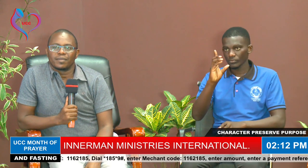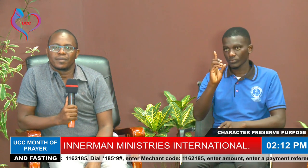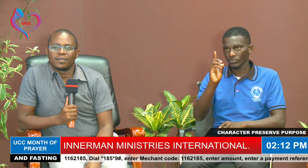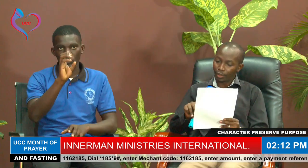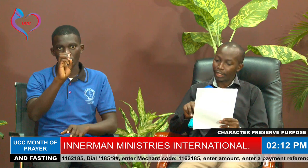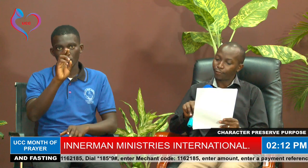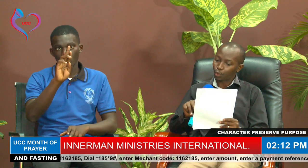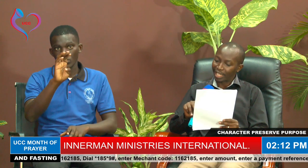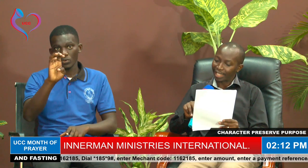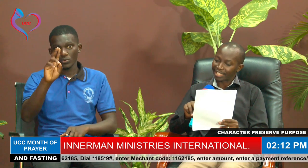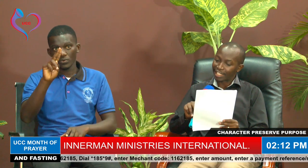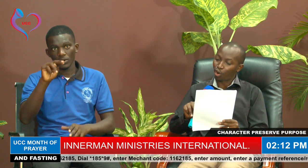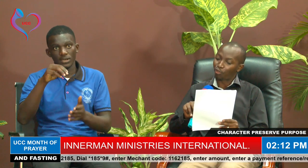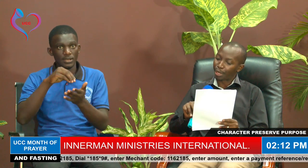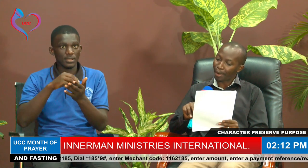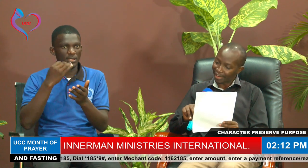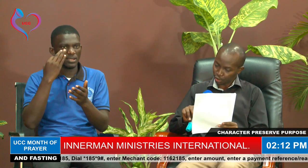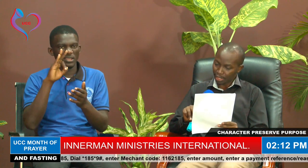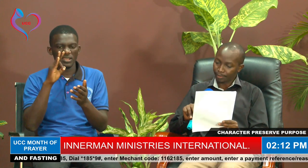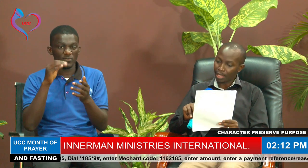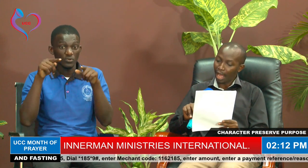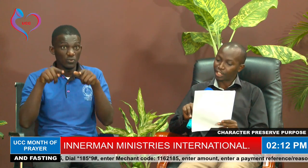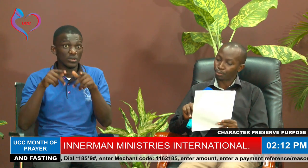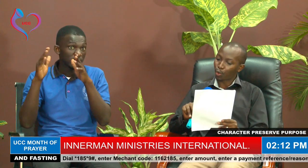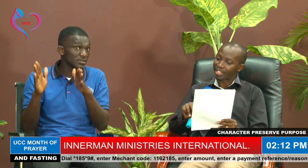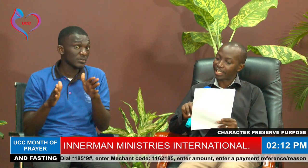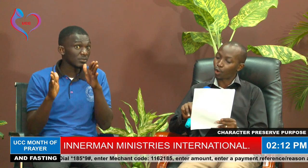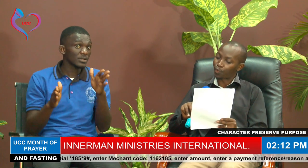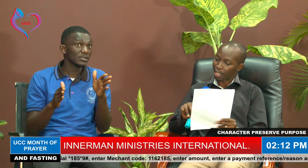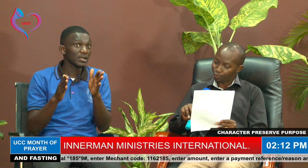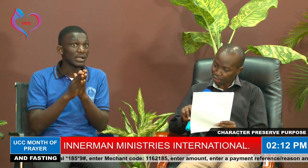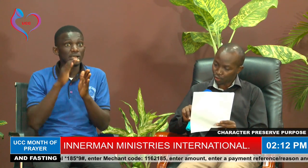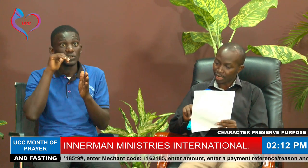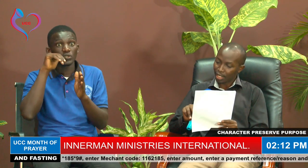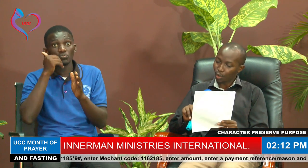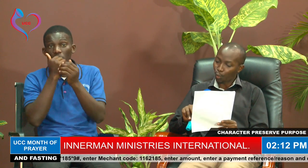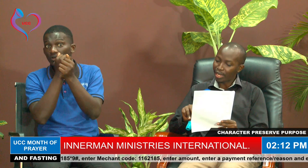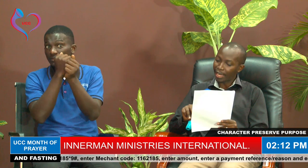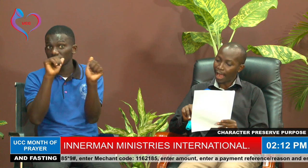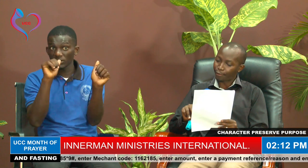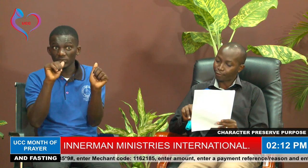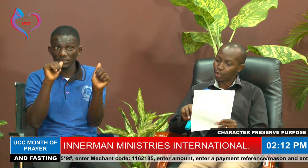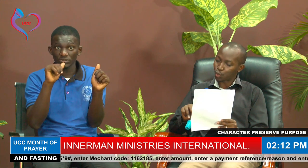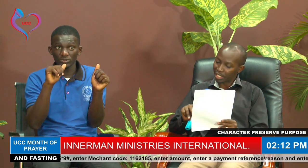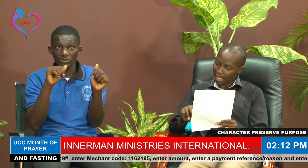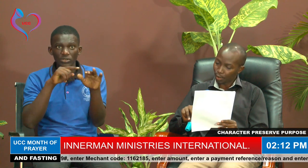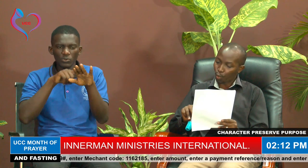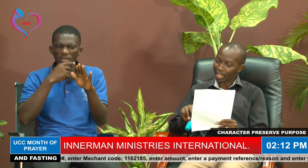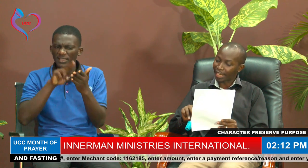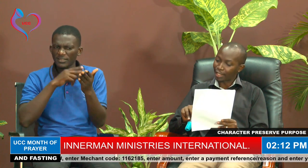Dubai, if today is the day of preparation and tomorrow is the day of salvation, when I fail today, what can I